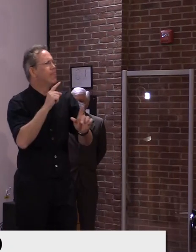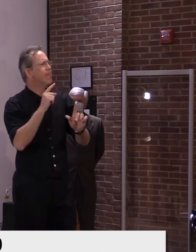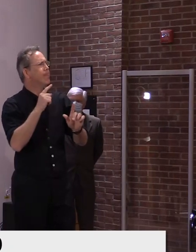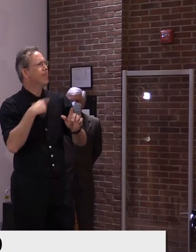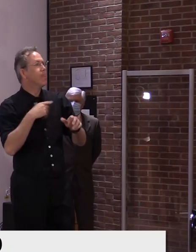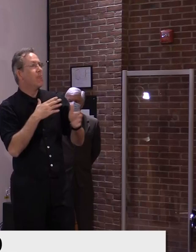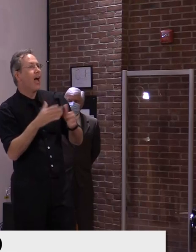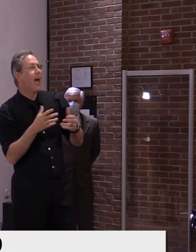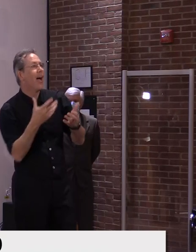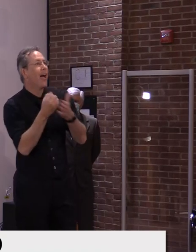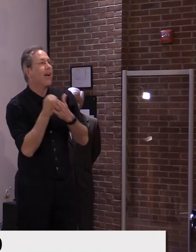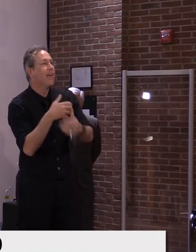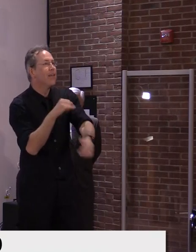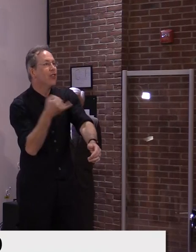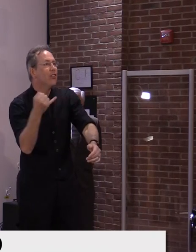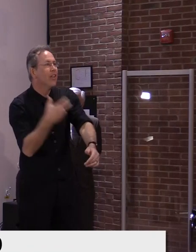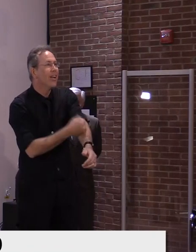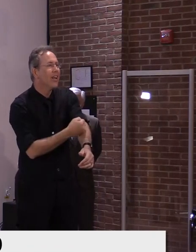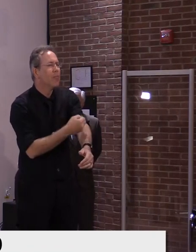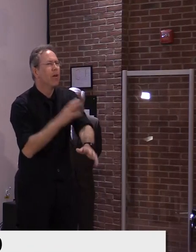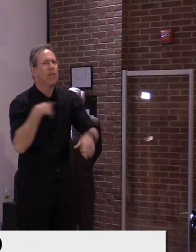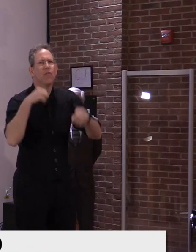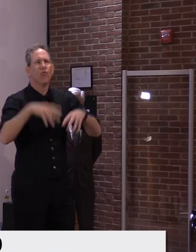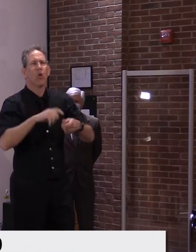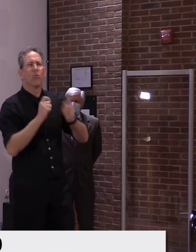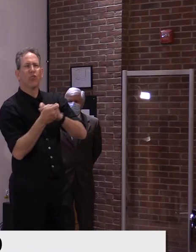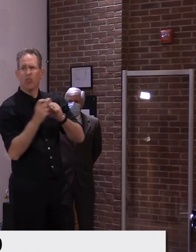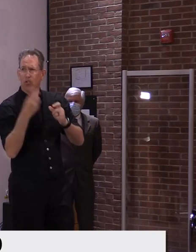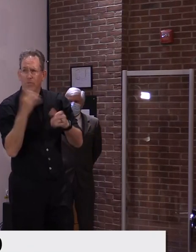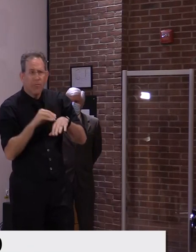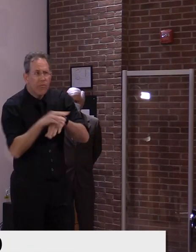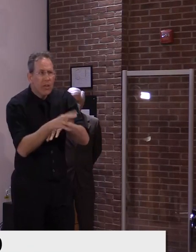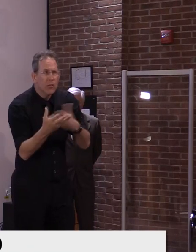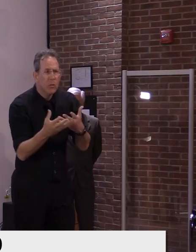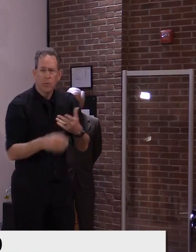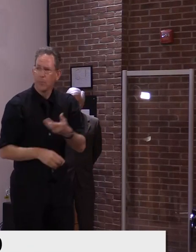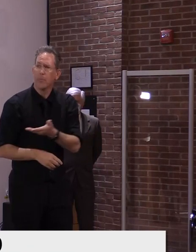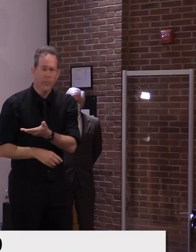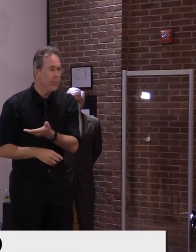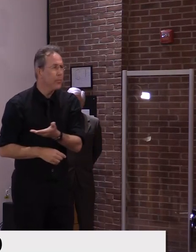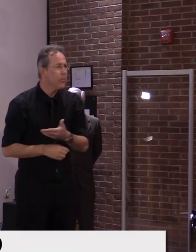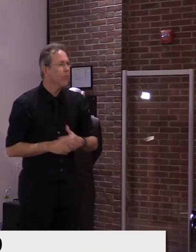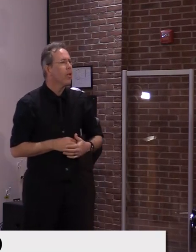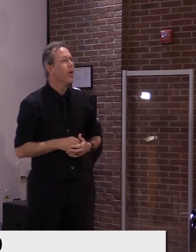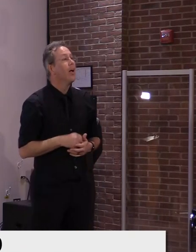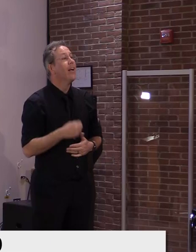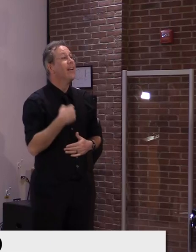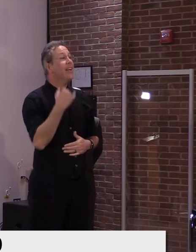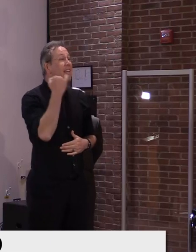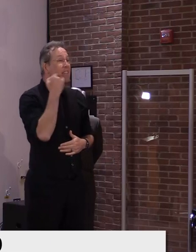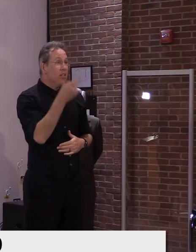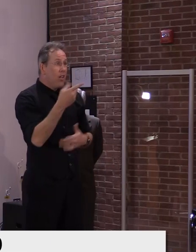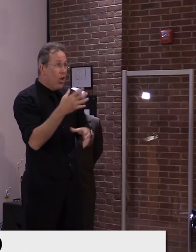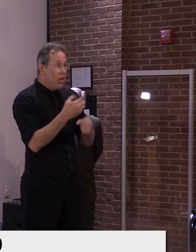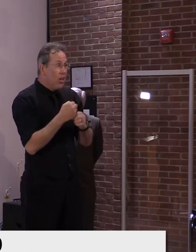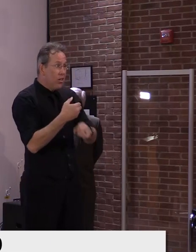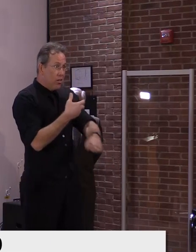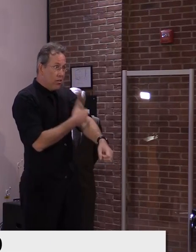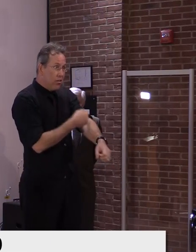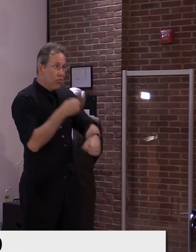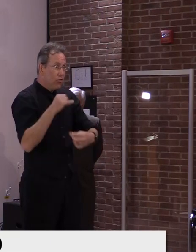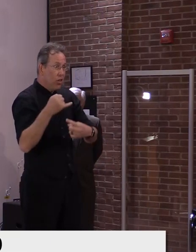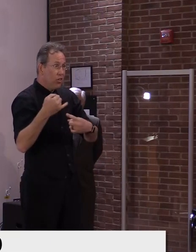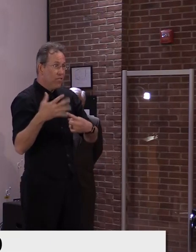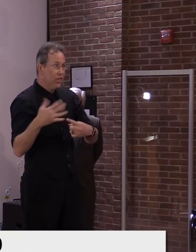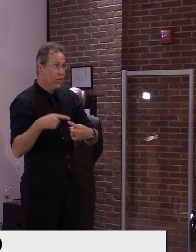That's true. I can't say if you're worried about it developing and you just got the vaccine, take a dose of